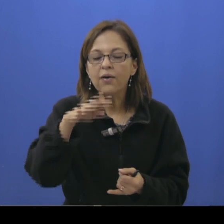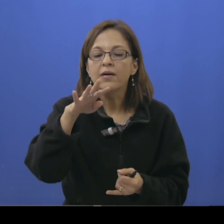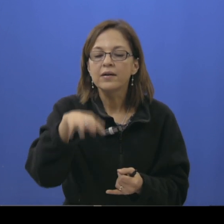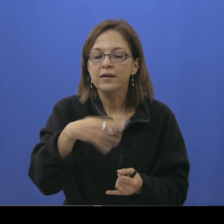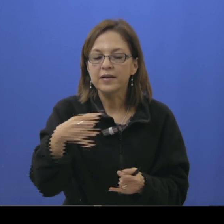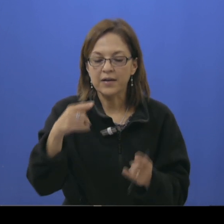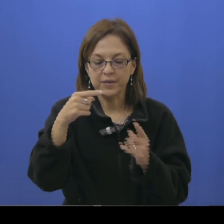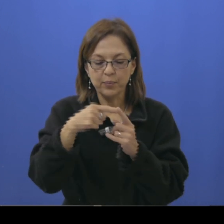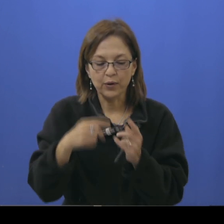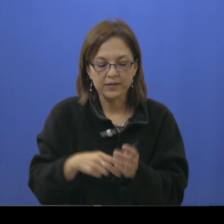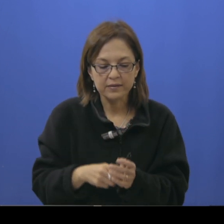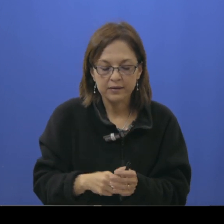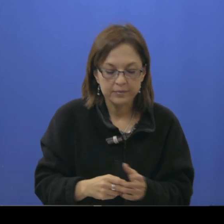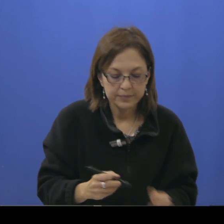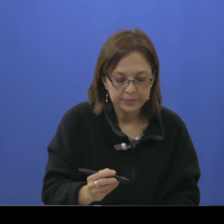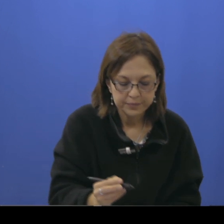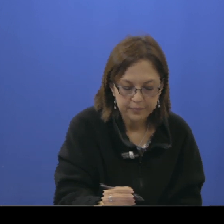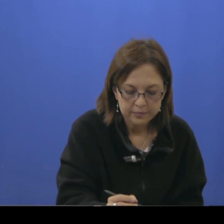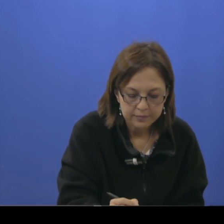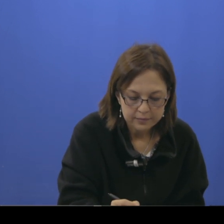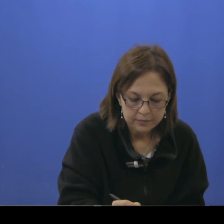Now, graph the points.